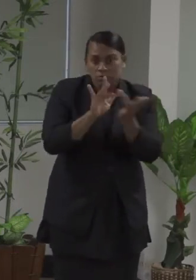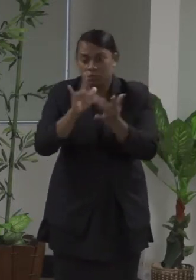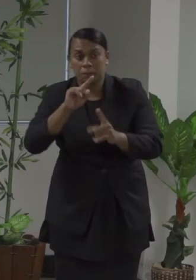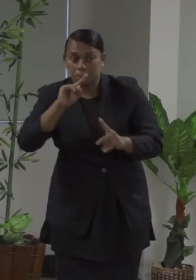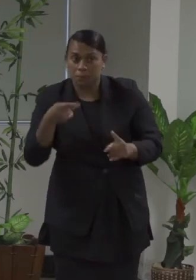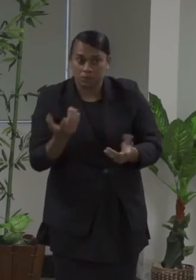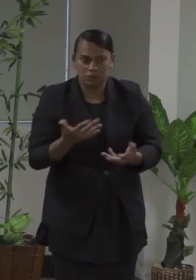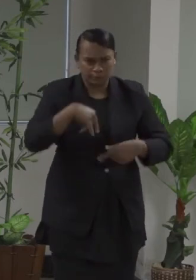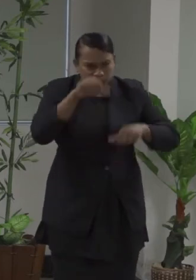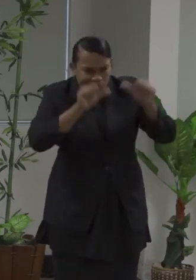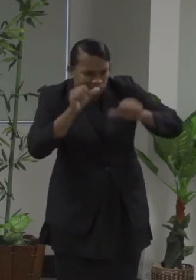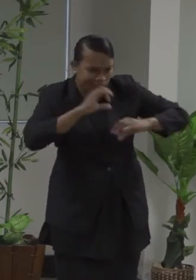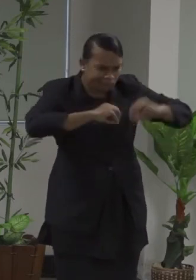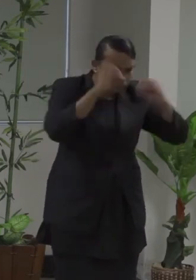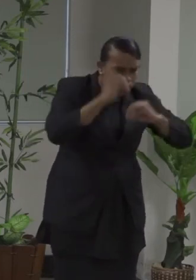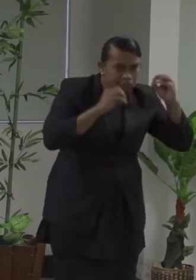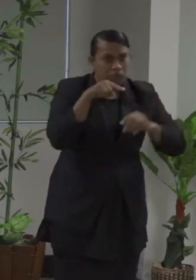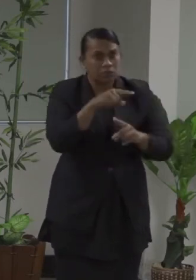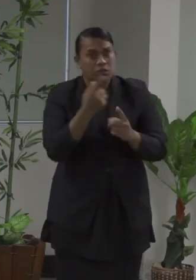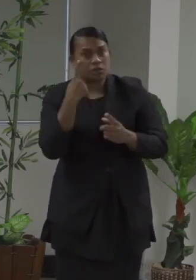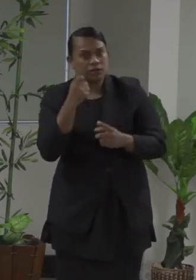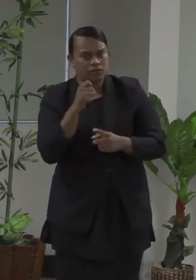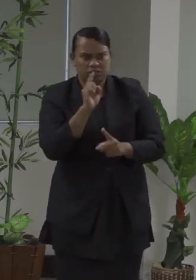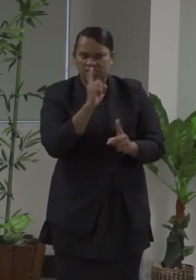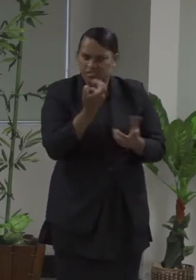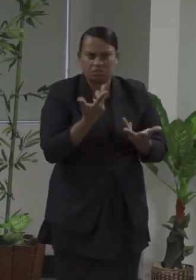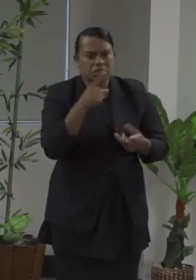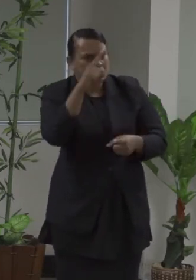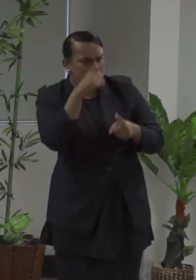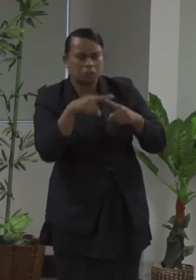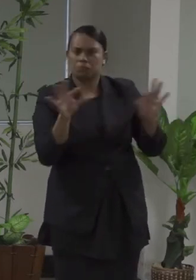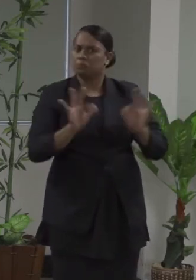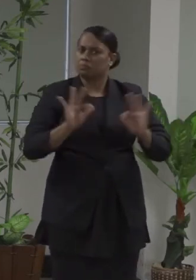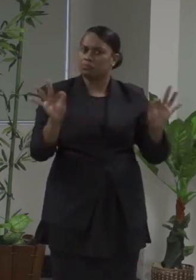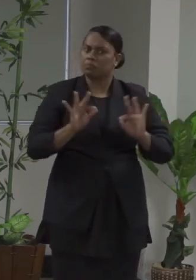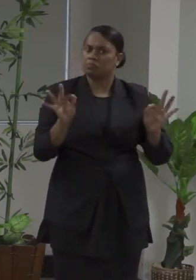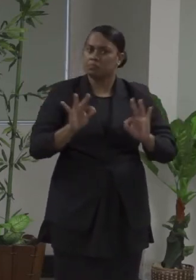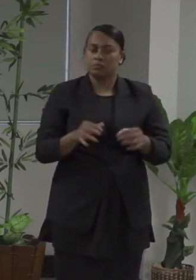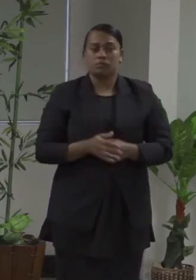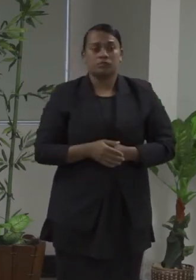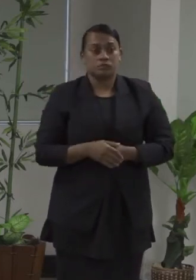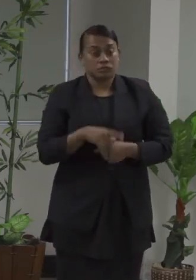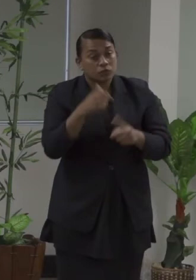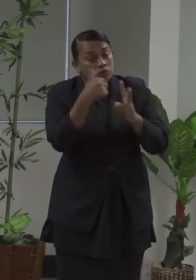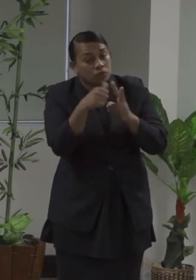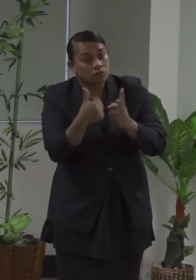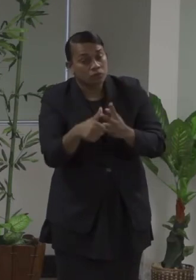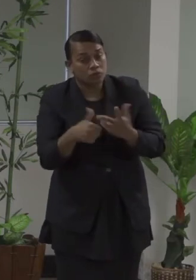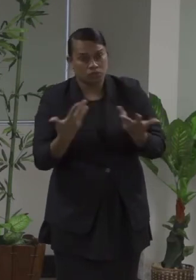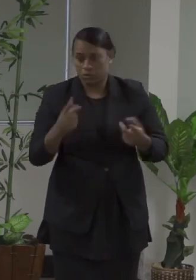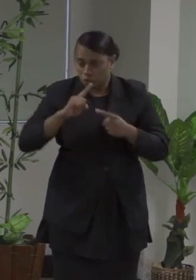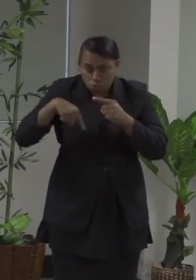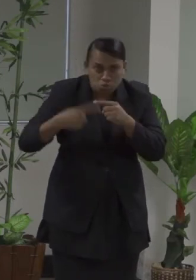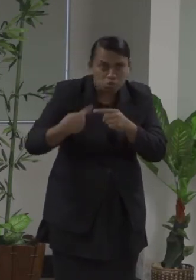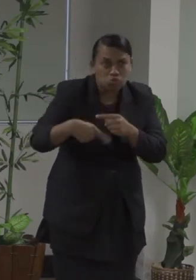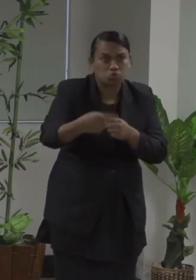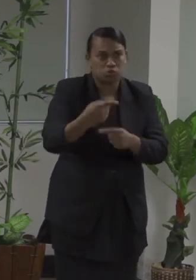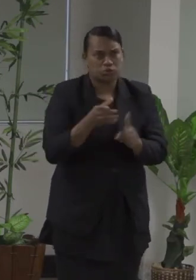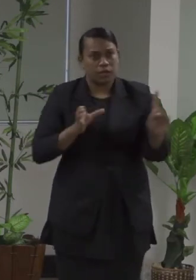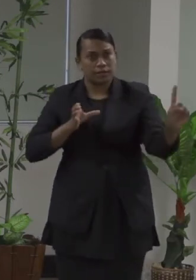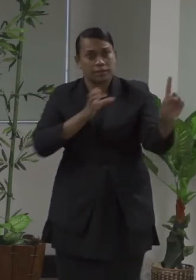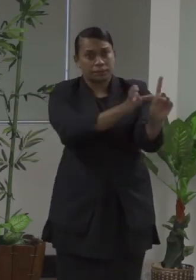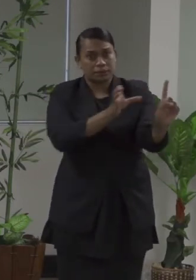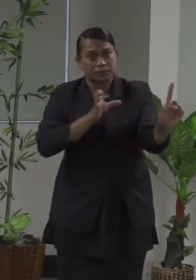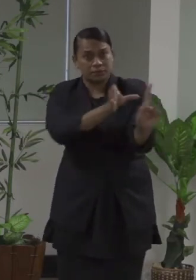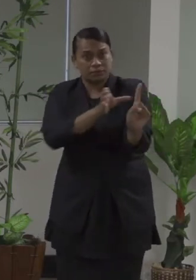ill. We also continuing with our quarantine enforcement in all divisions of